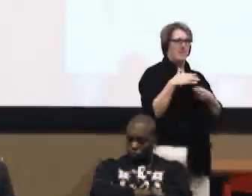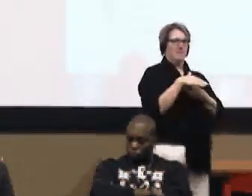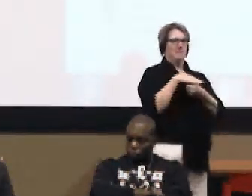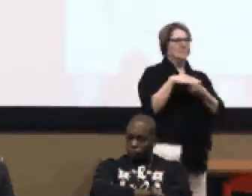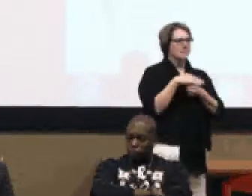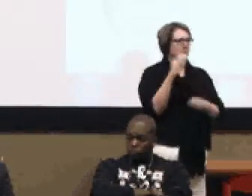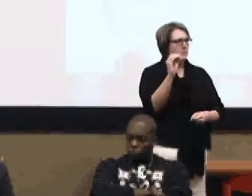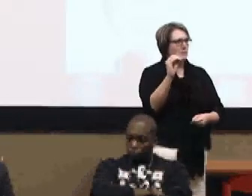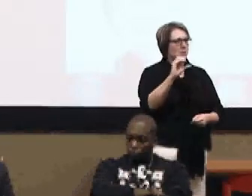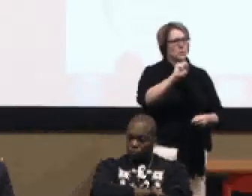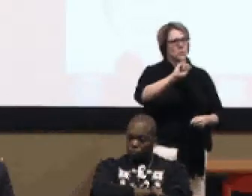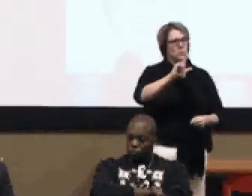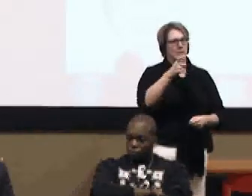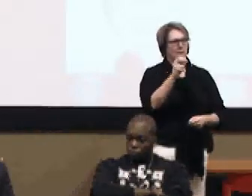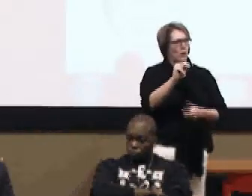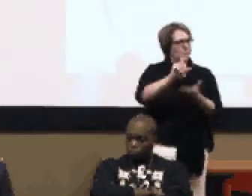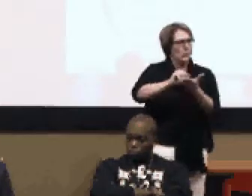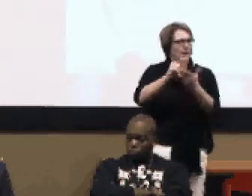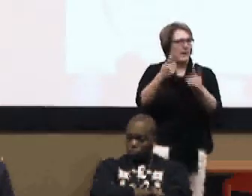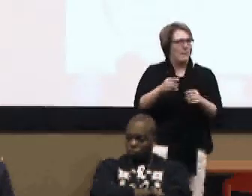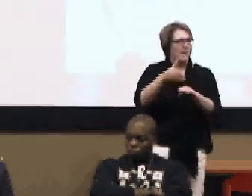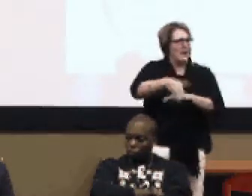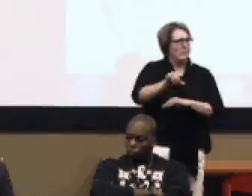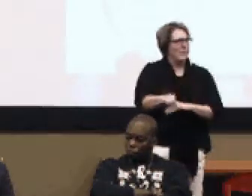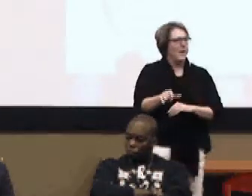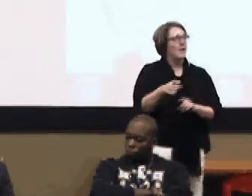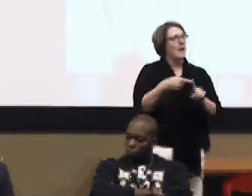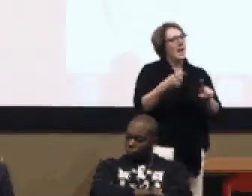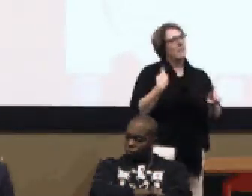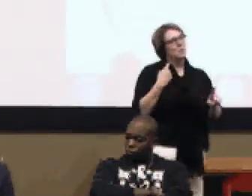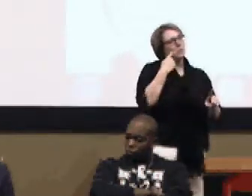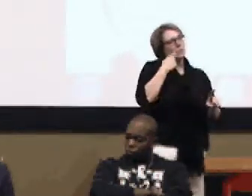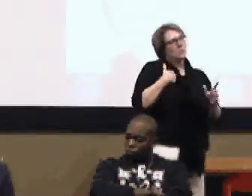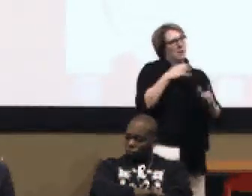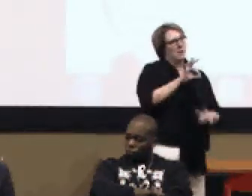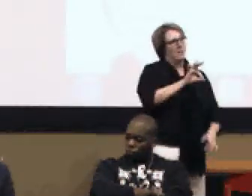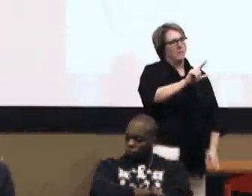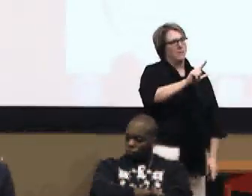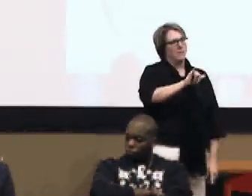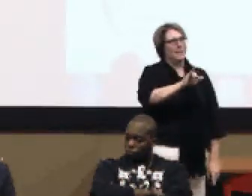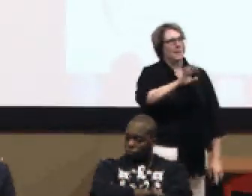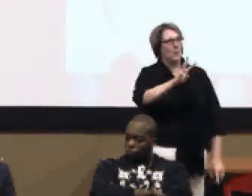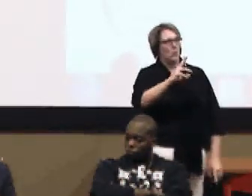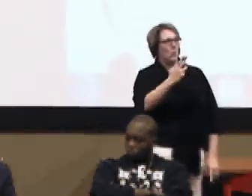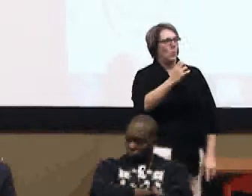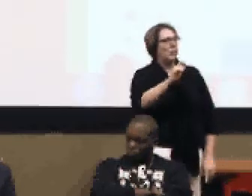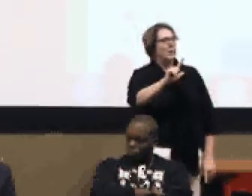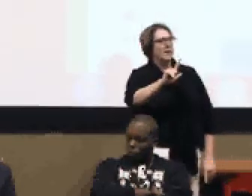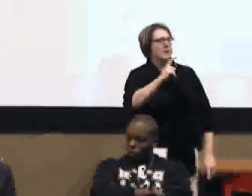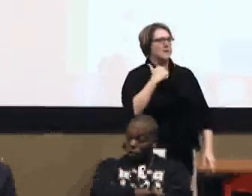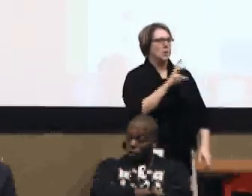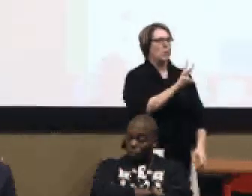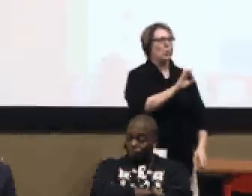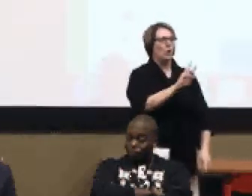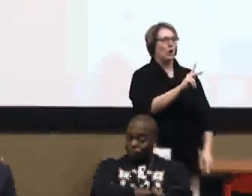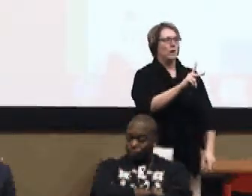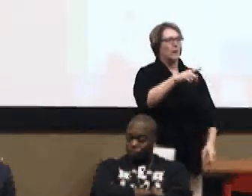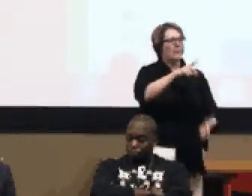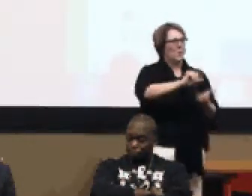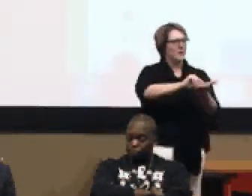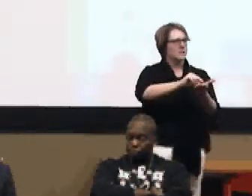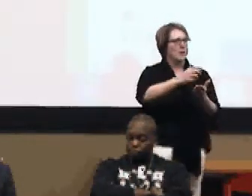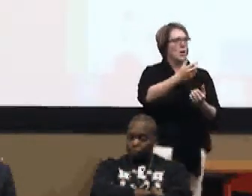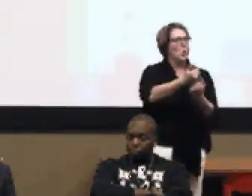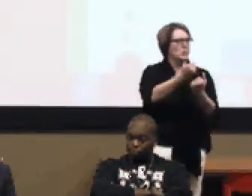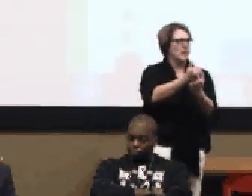so Silicon Prairie News was that. And just recently started a new thing called Flywheel, which is a WordPress hosting company. So I kind of have